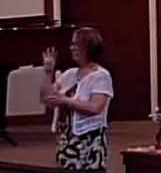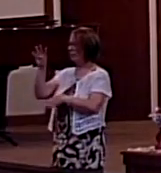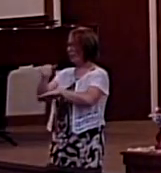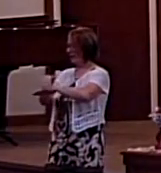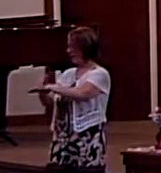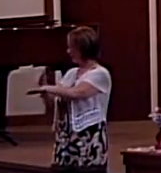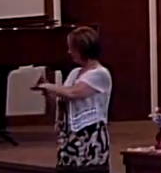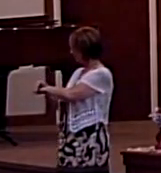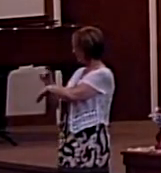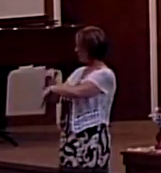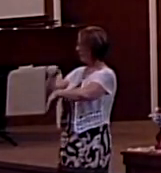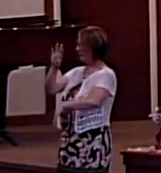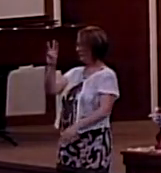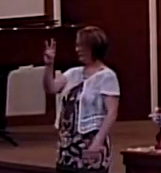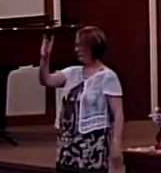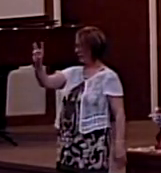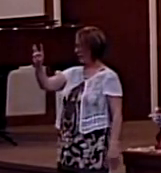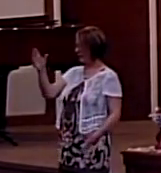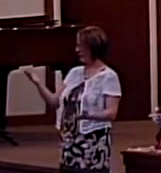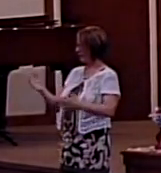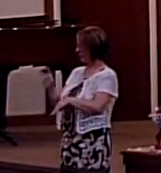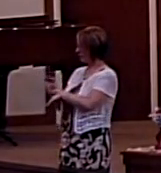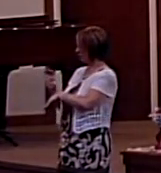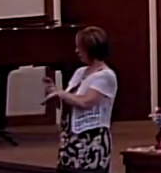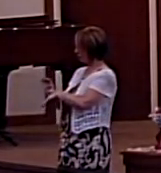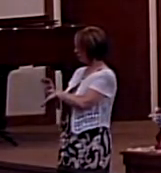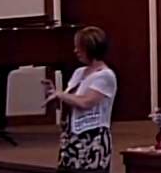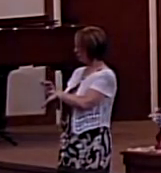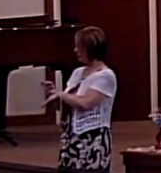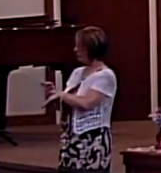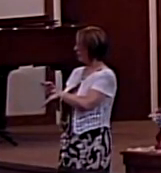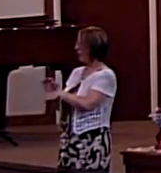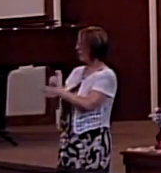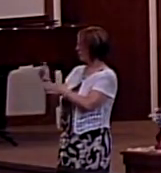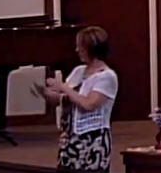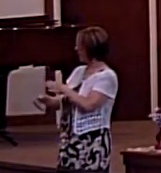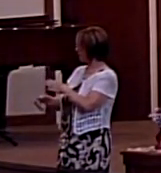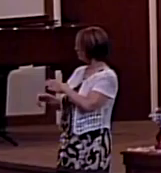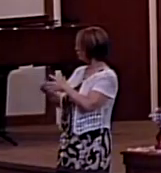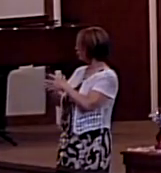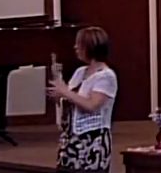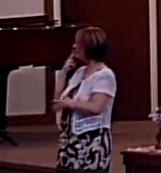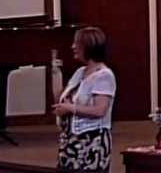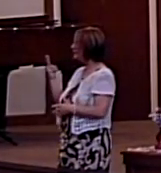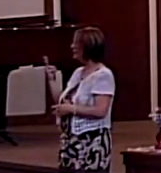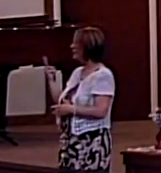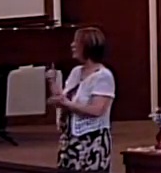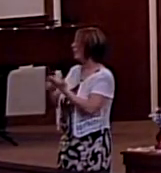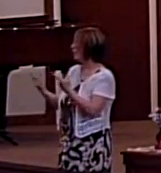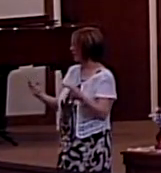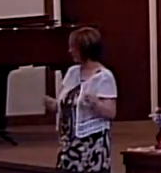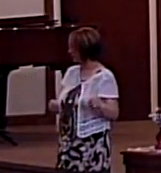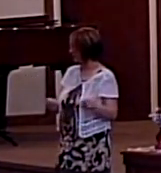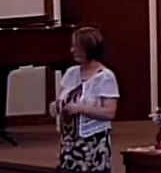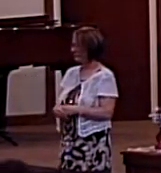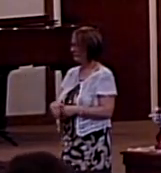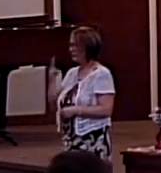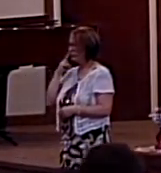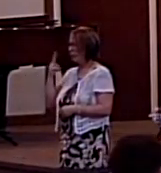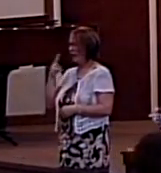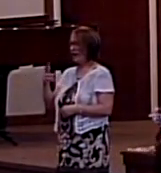that, 6 to 8 here at church. Hopefully by next weekend, you'll start to see some remnants of what's going to happen. We're going to put a